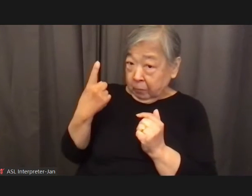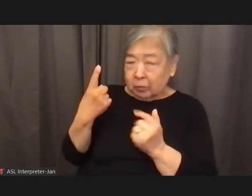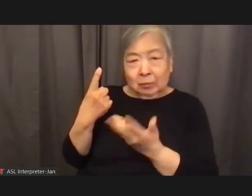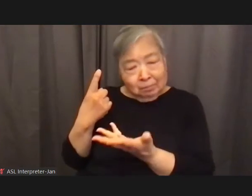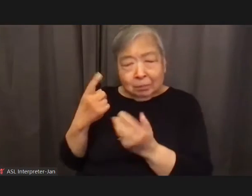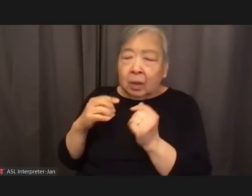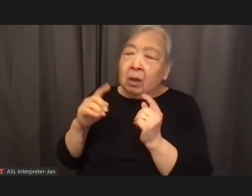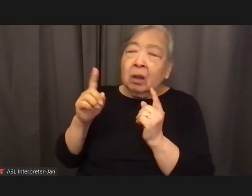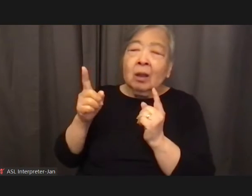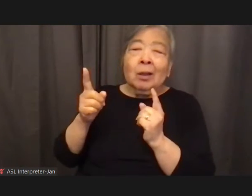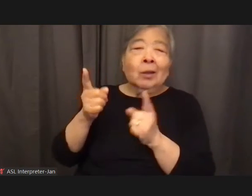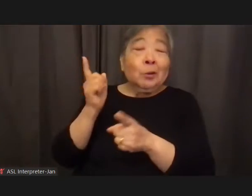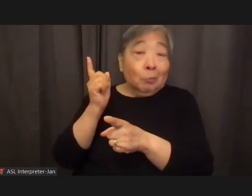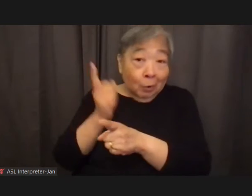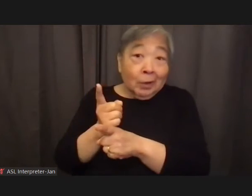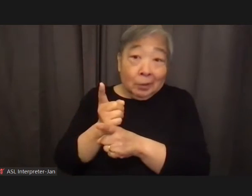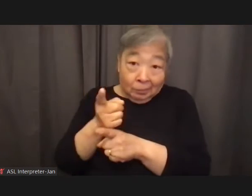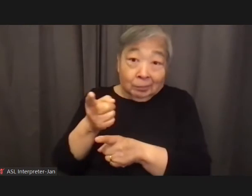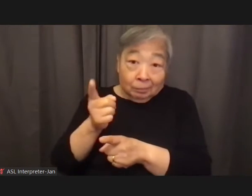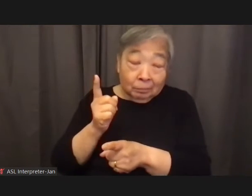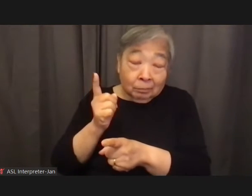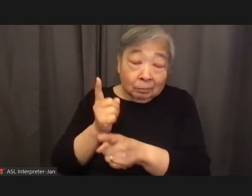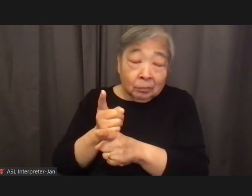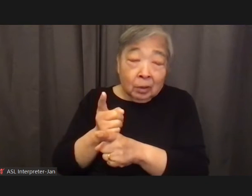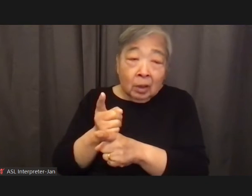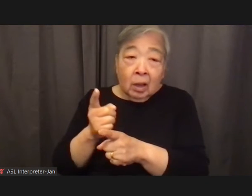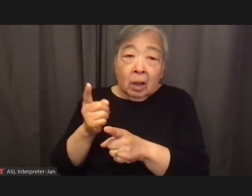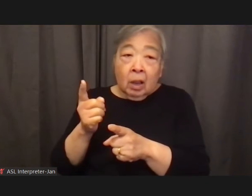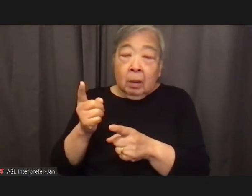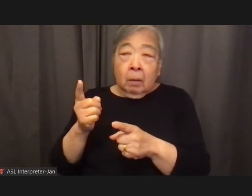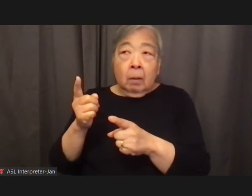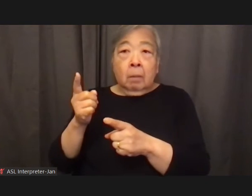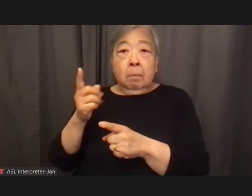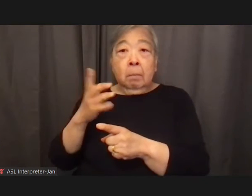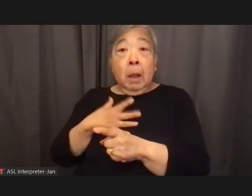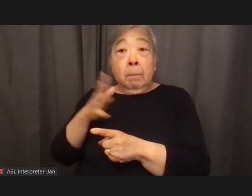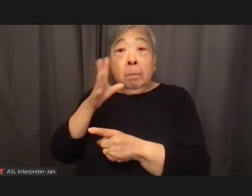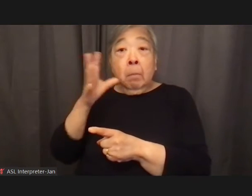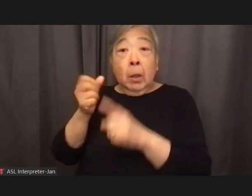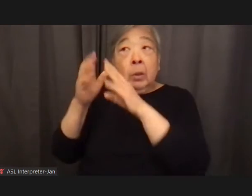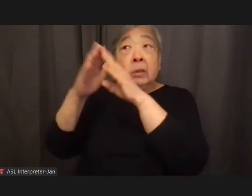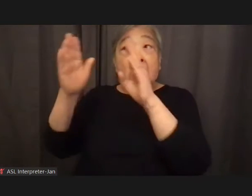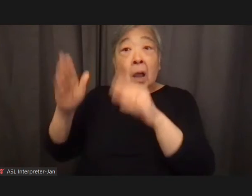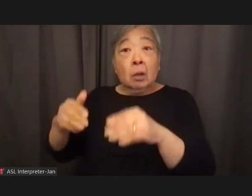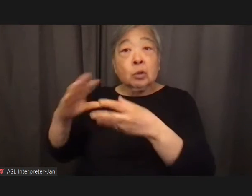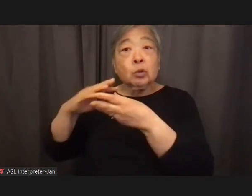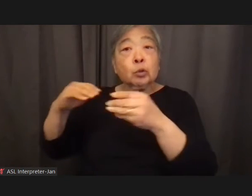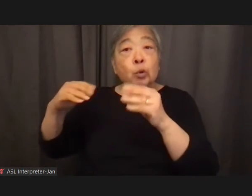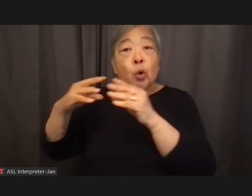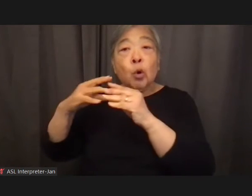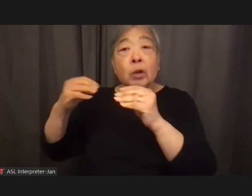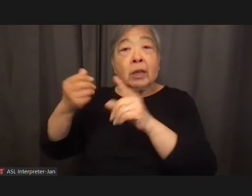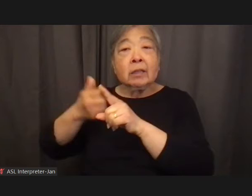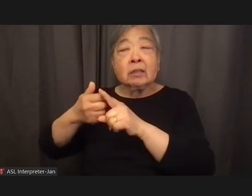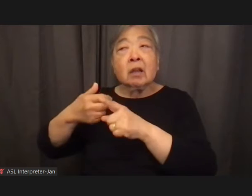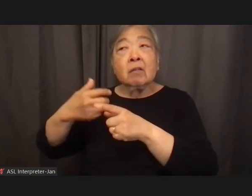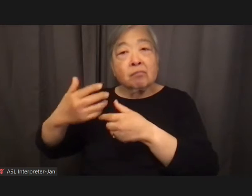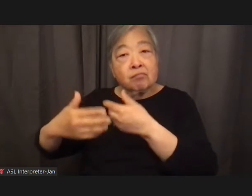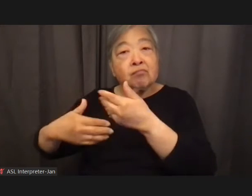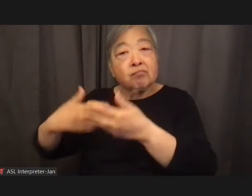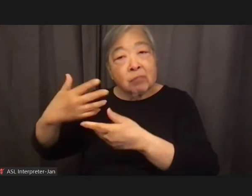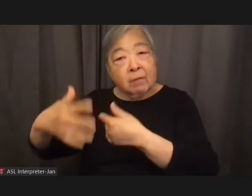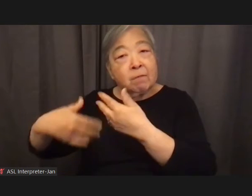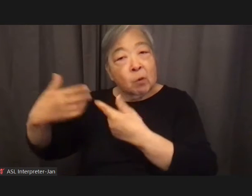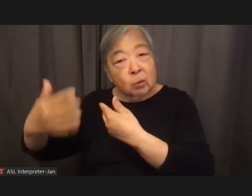You're right. You're absolutely right. And that in My Mother's House, it unfold, and the story itself unfolded, and it's